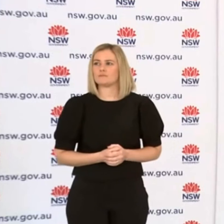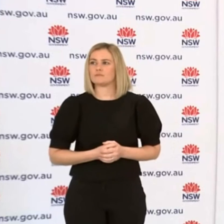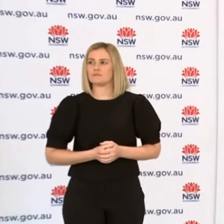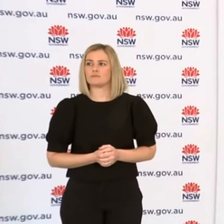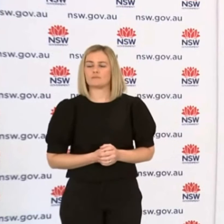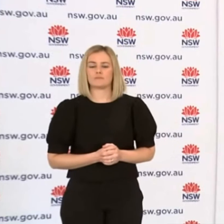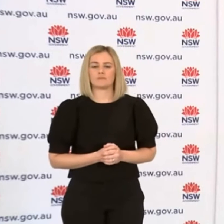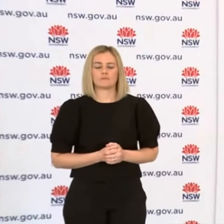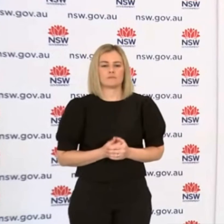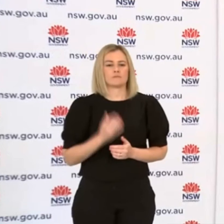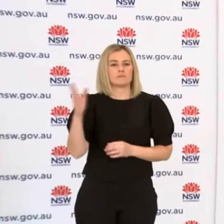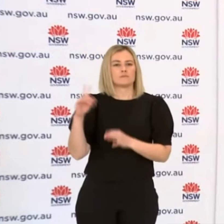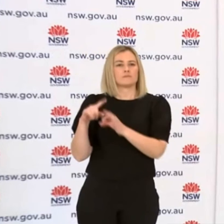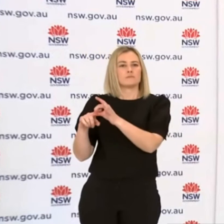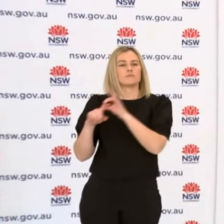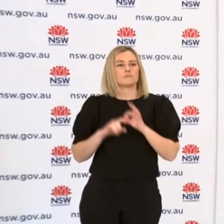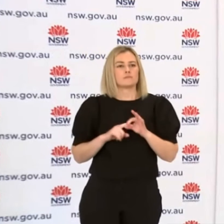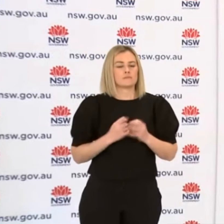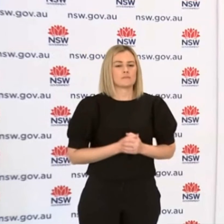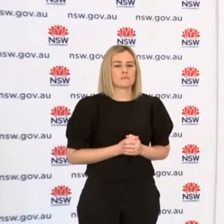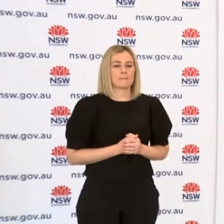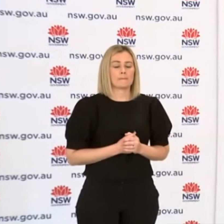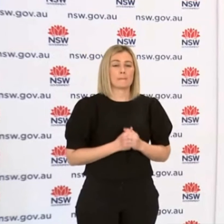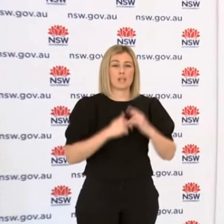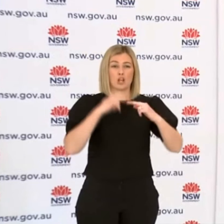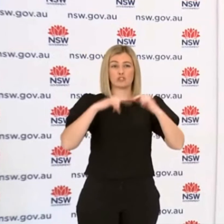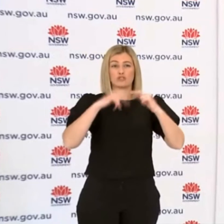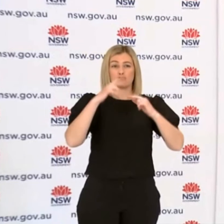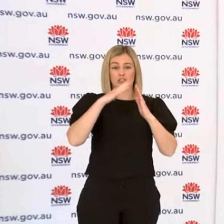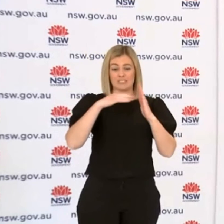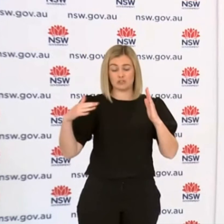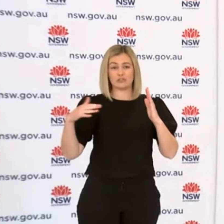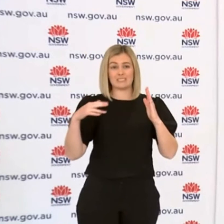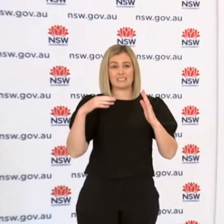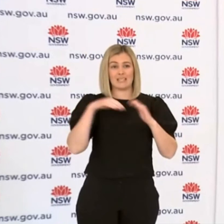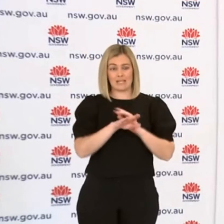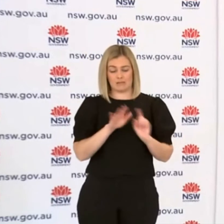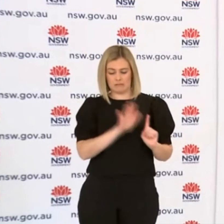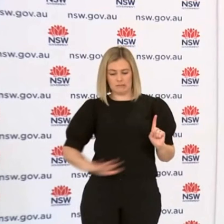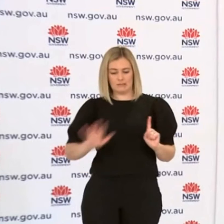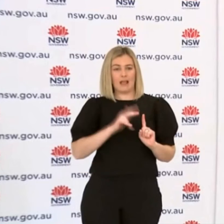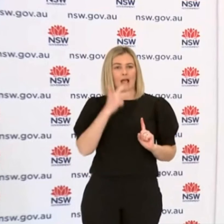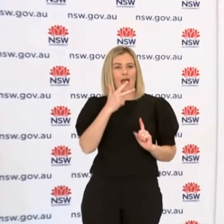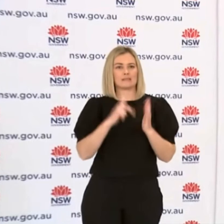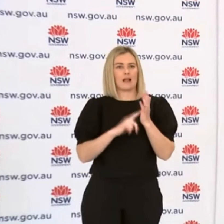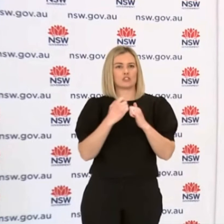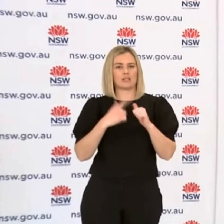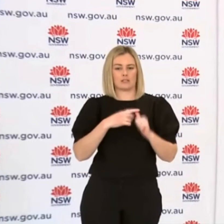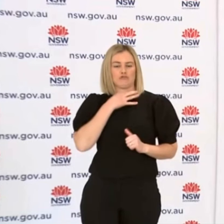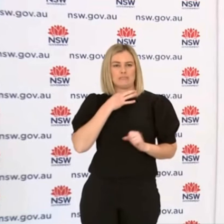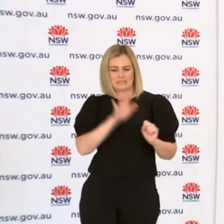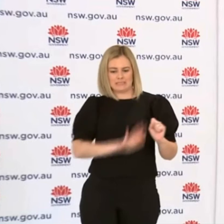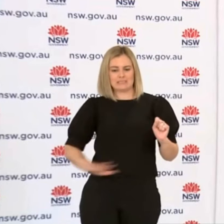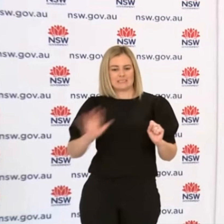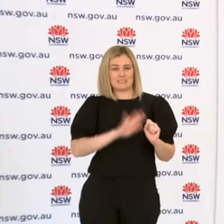vast majority of employees, tradies remain in lockdown in those 8 LGAs. One, has the government considered